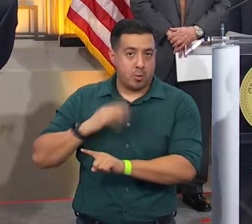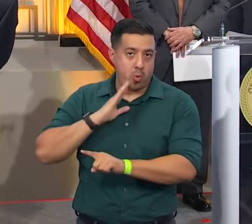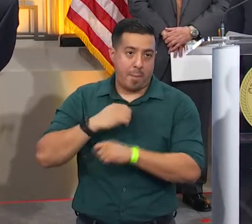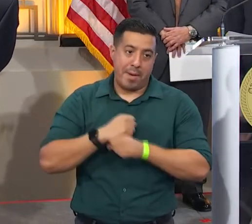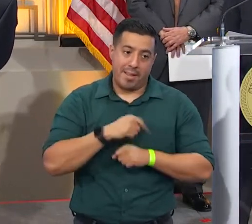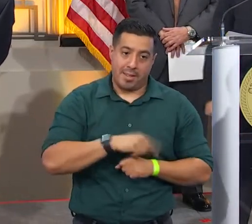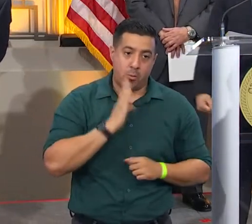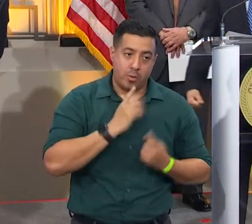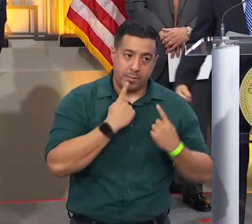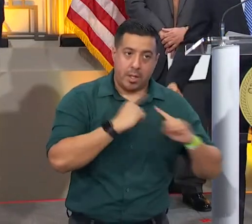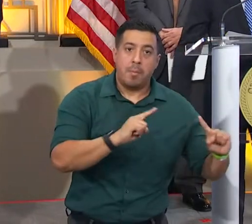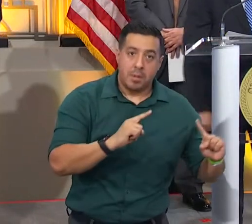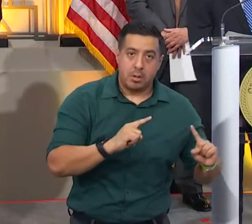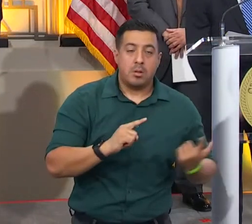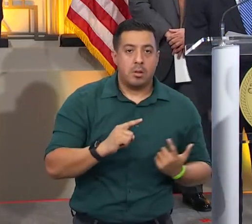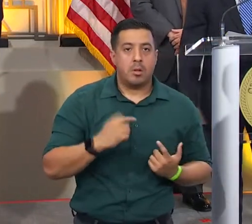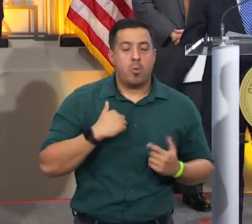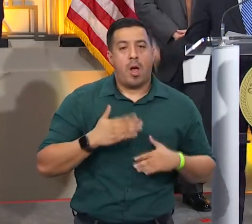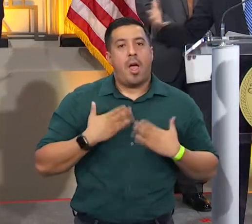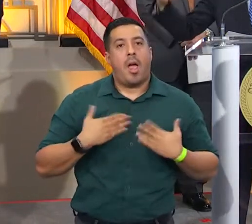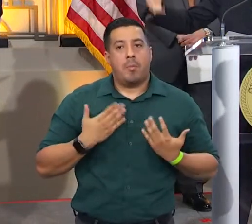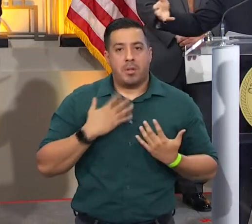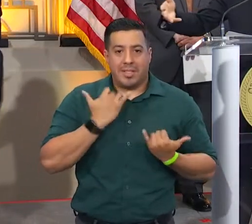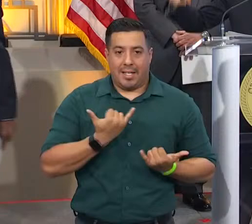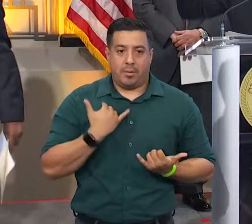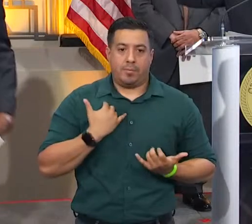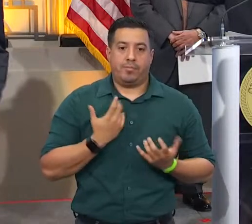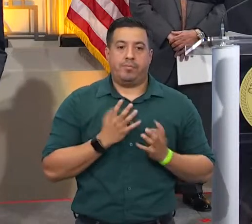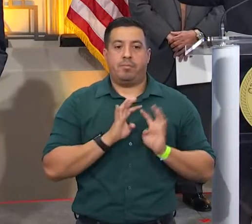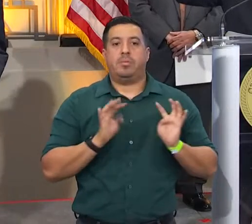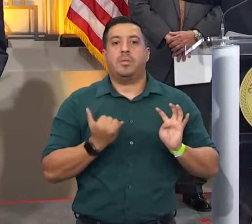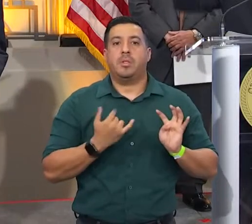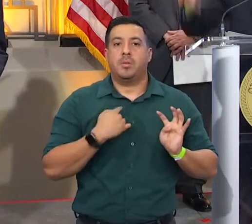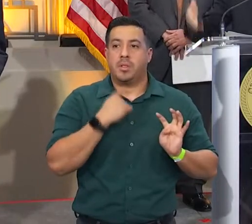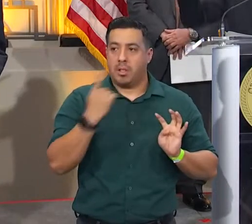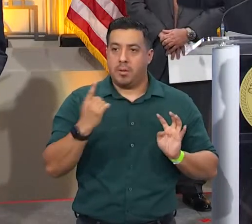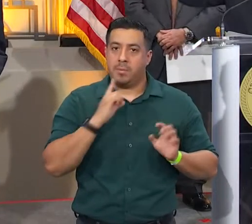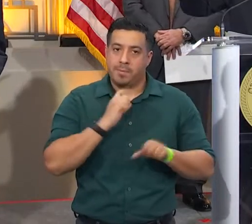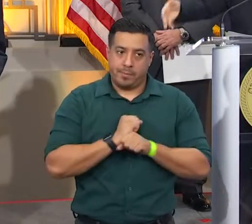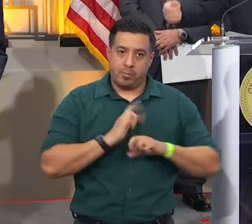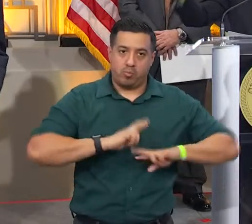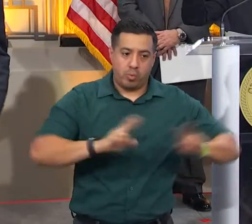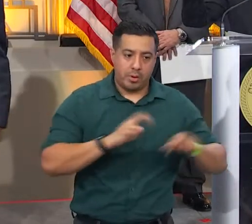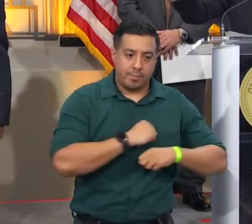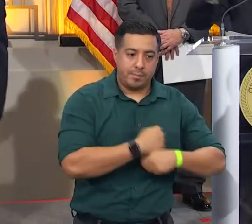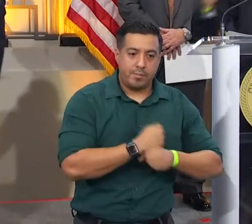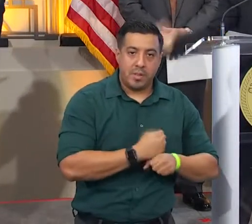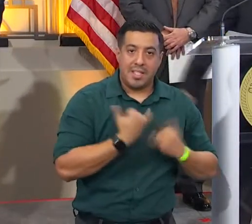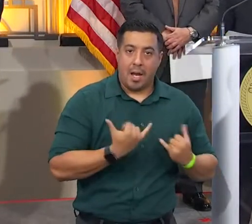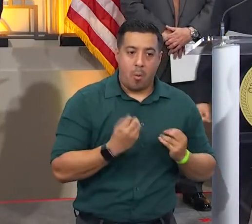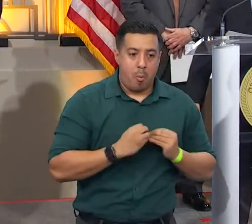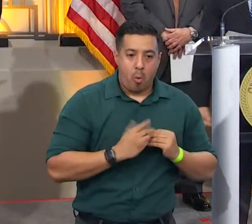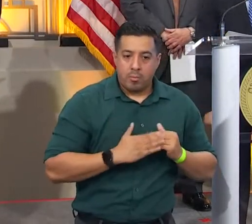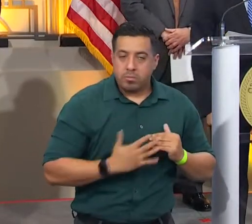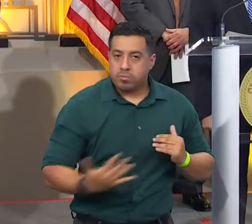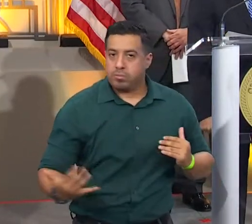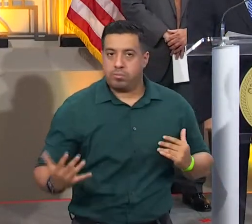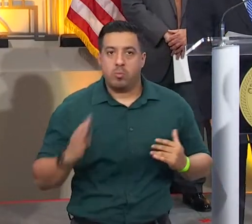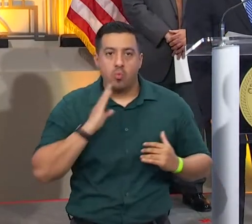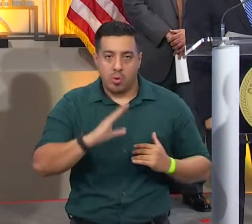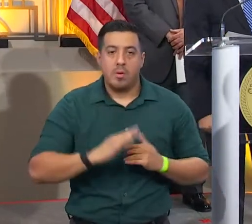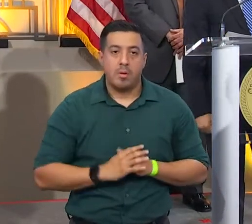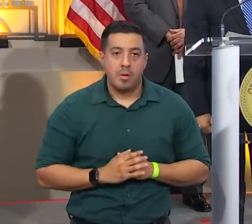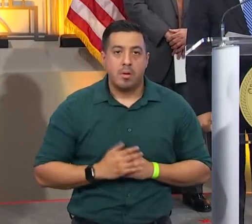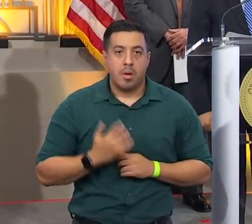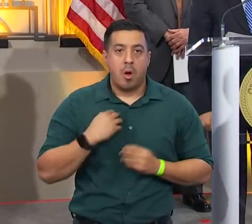make this happen, and we're so happy to be able to stand here today and say, we've delivered, we need to go further